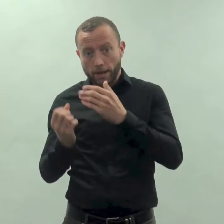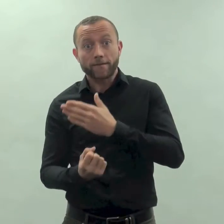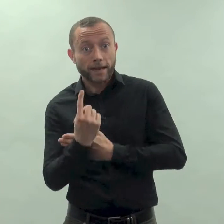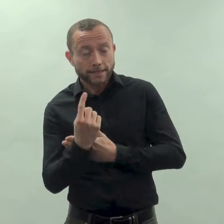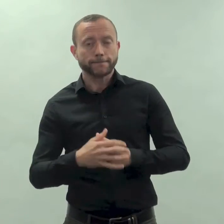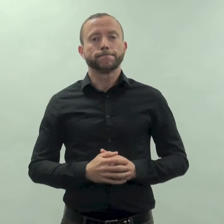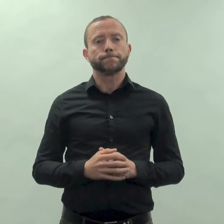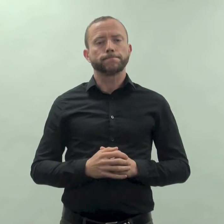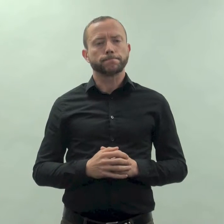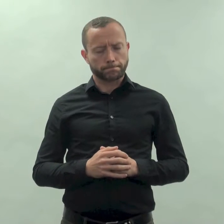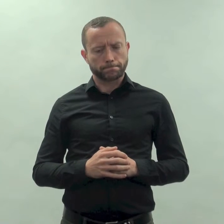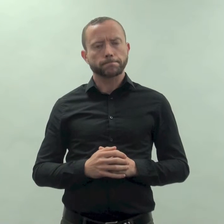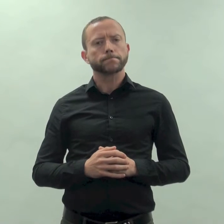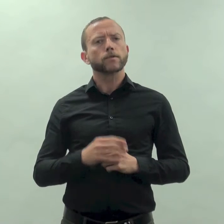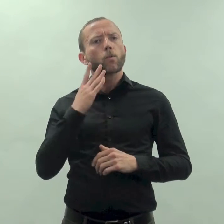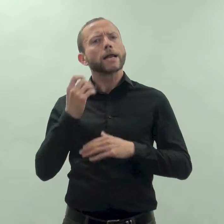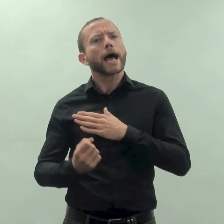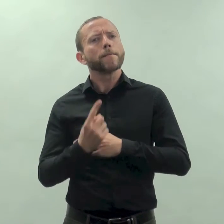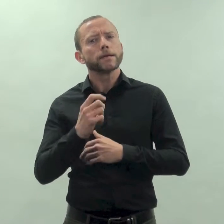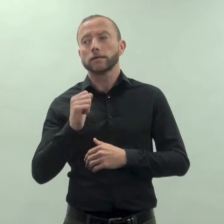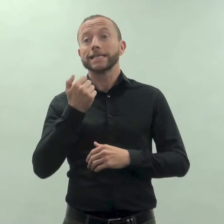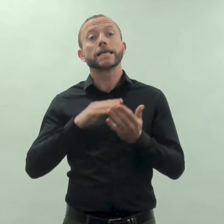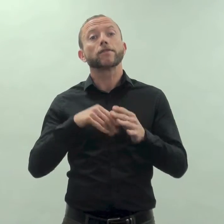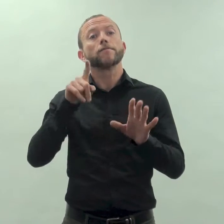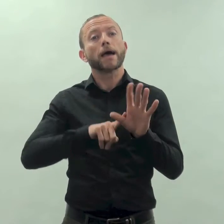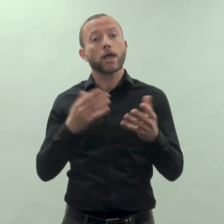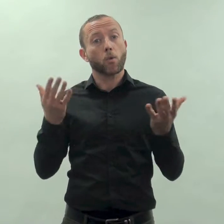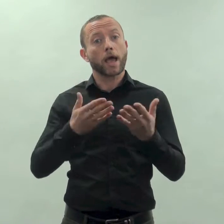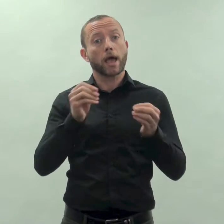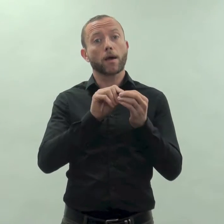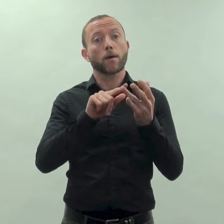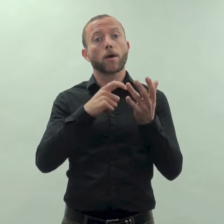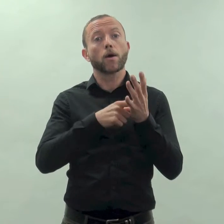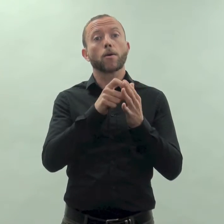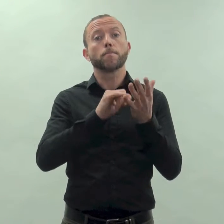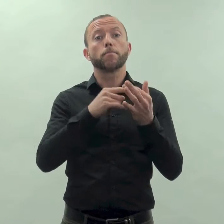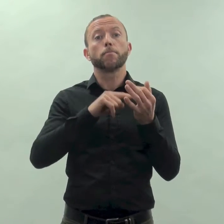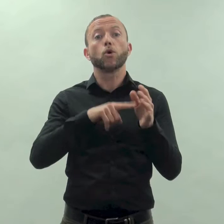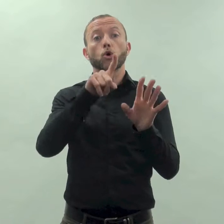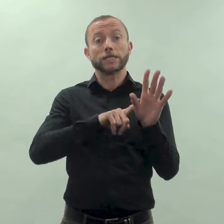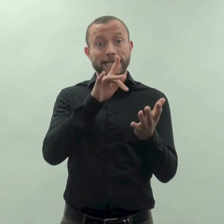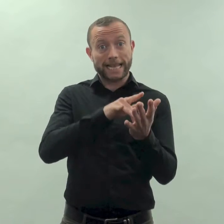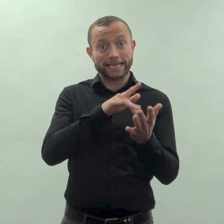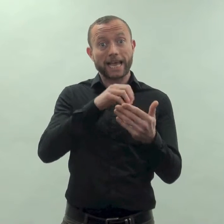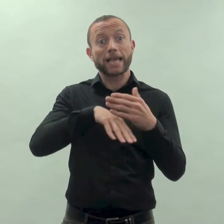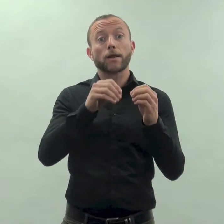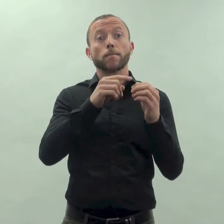Human Rights Week. This event was held on the 6th of May at the Bawdsley Centre in Borsall